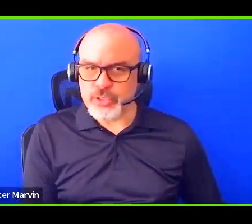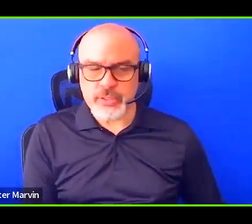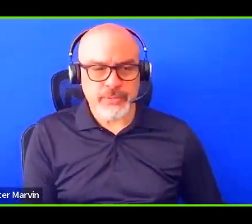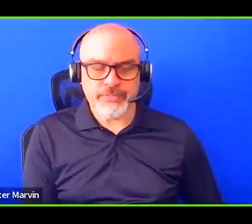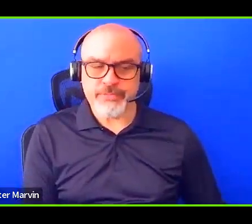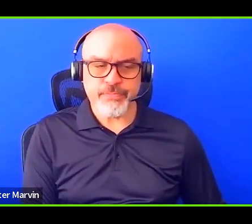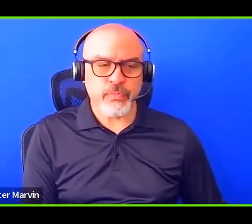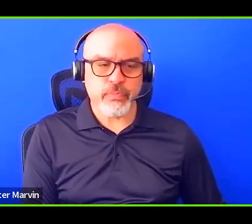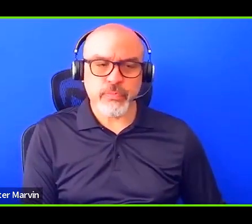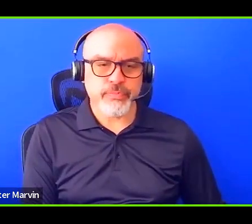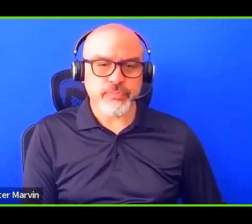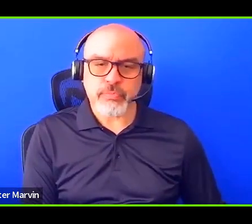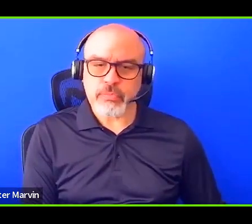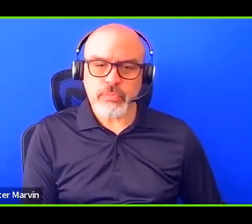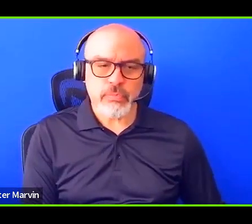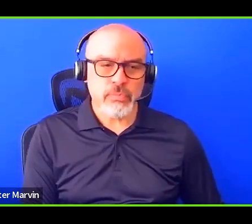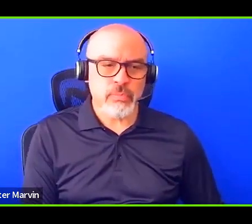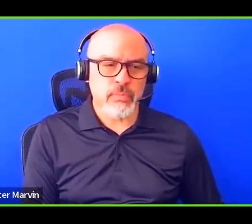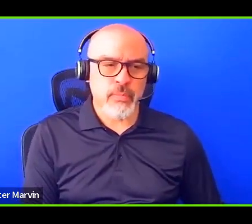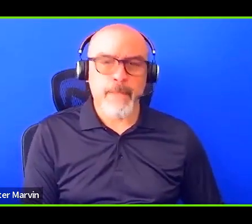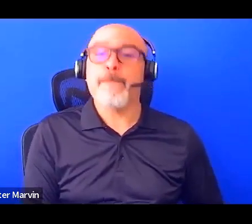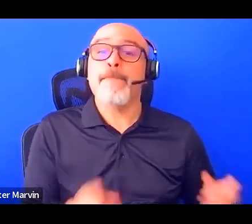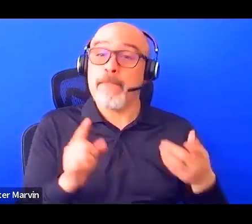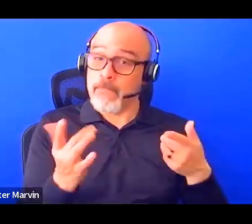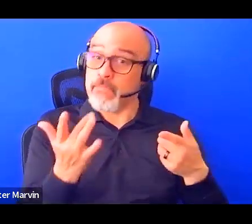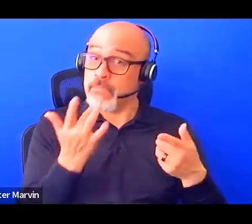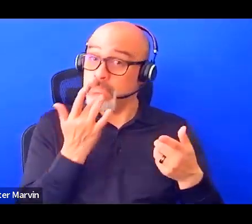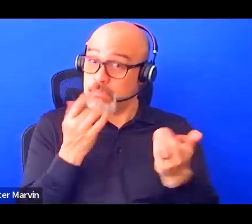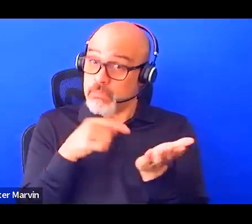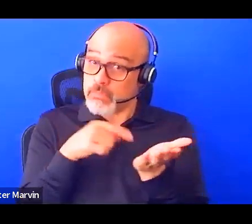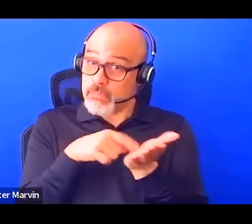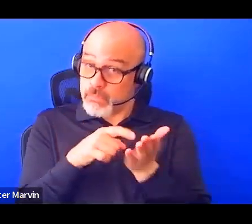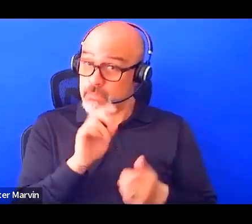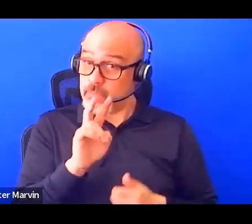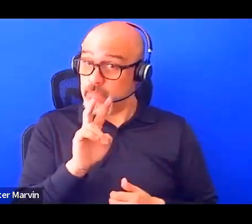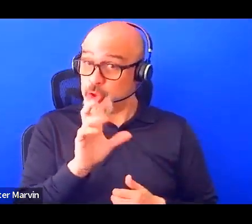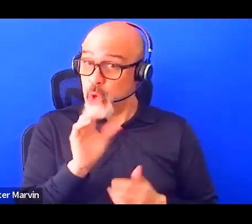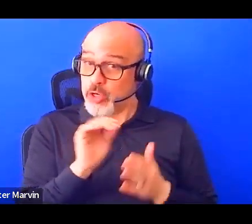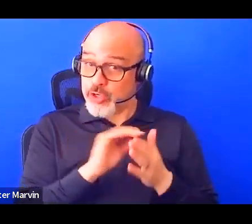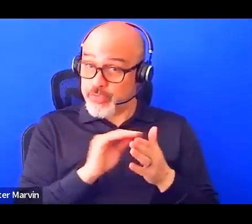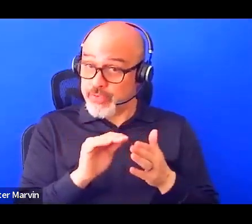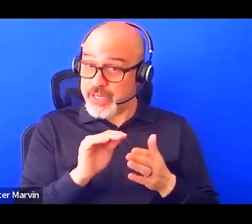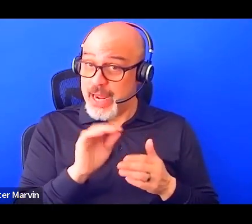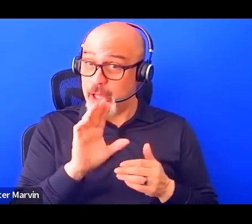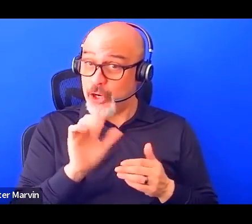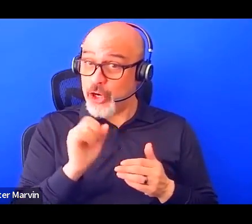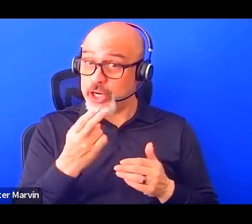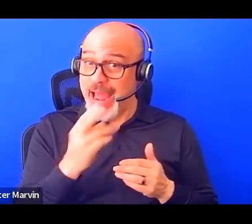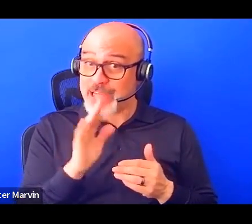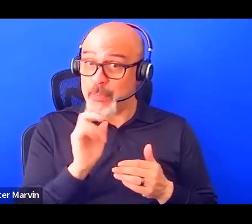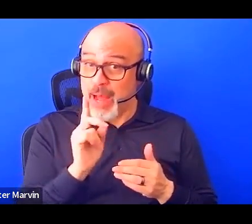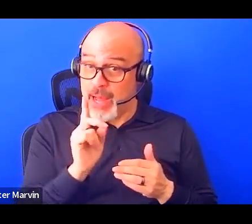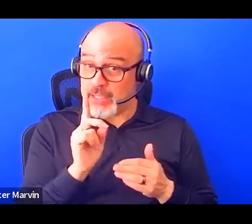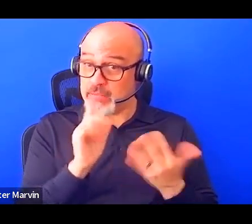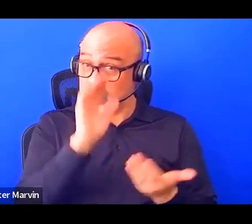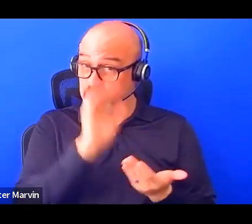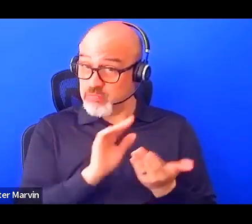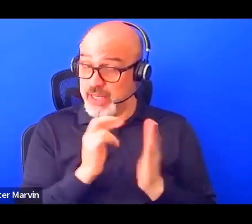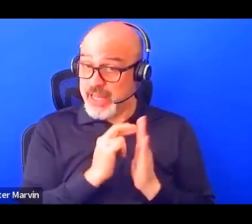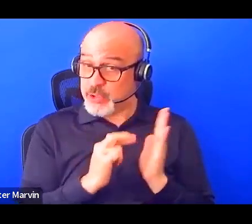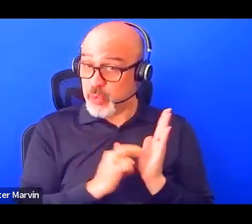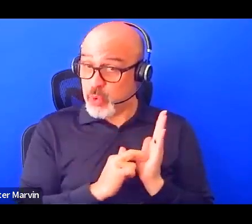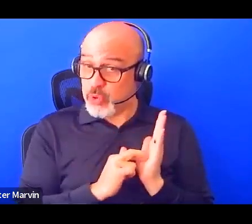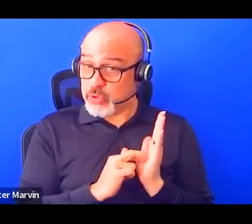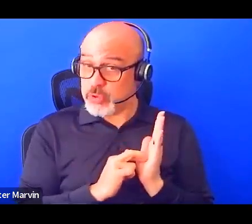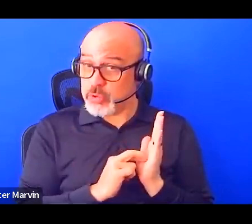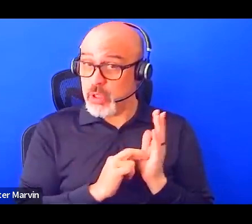No questions. Would you rather post a $250 cash bond and have fewer rules to follow, or would you rather accept a conditional release